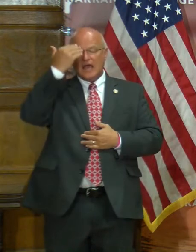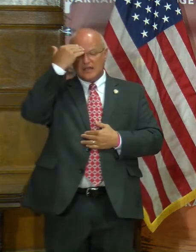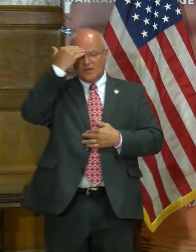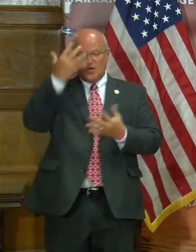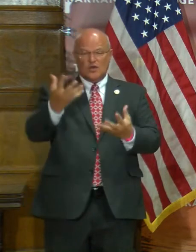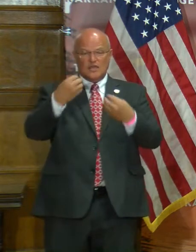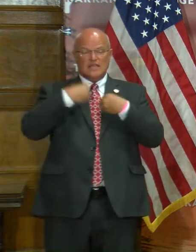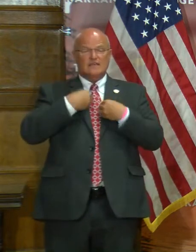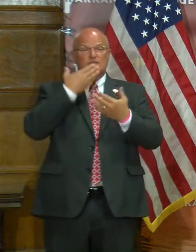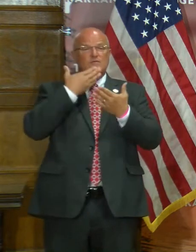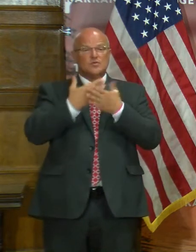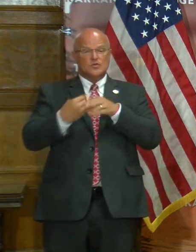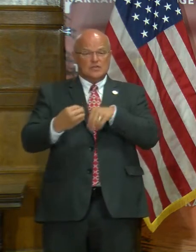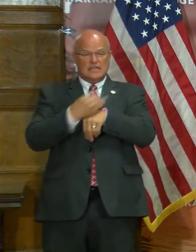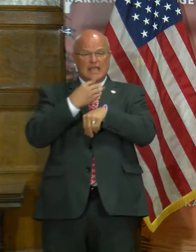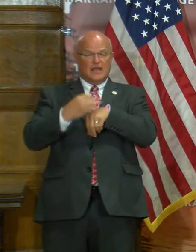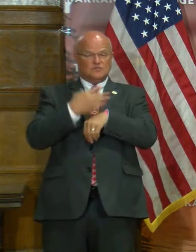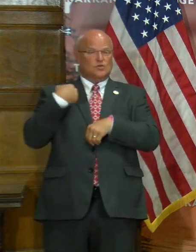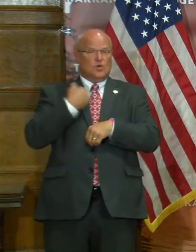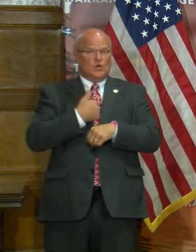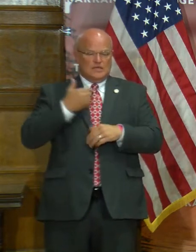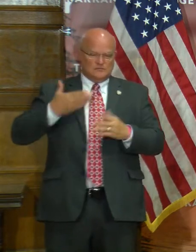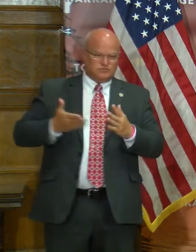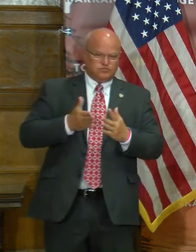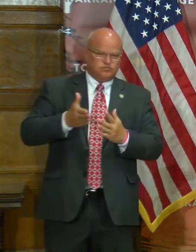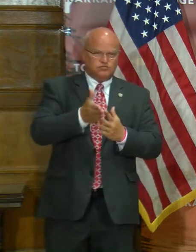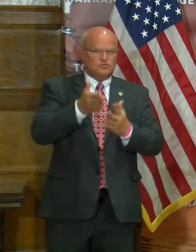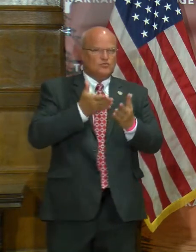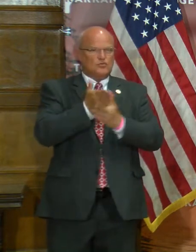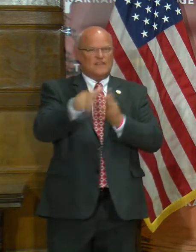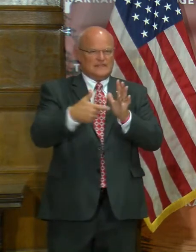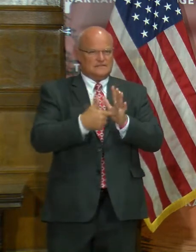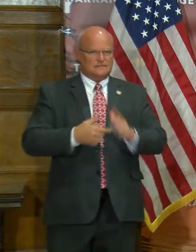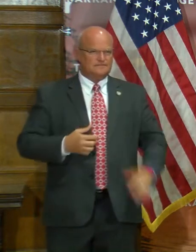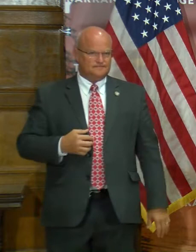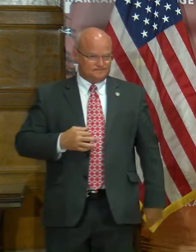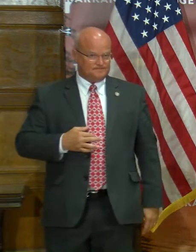us some good counsel as we go through this.